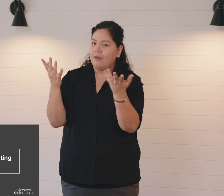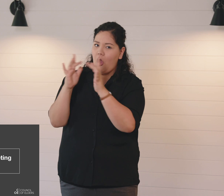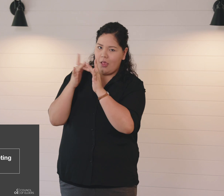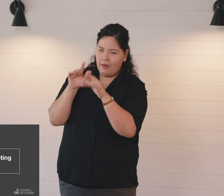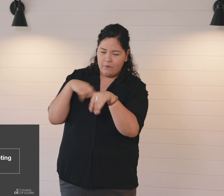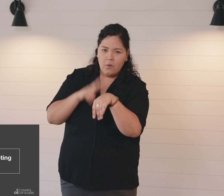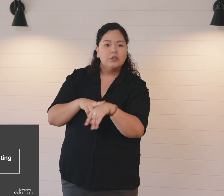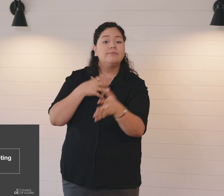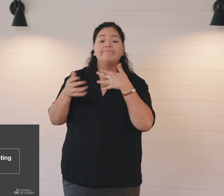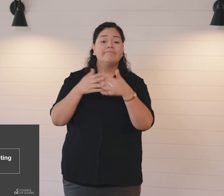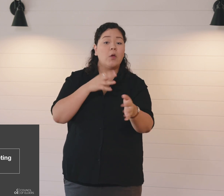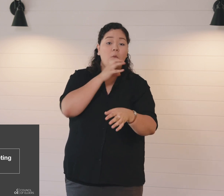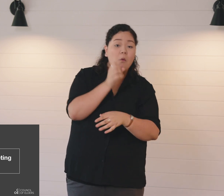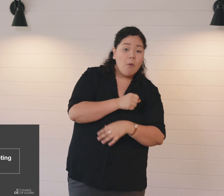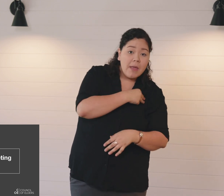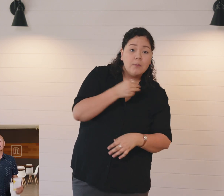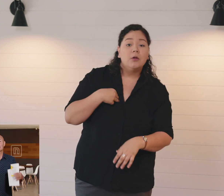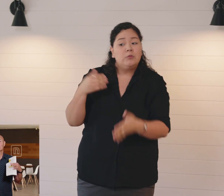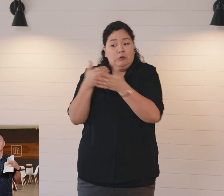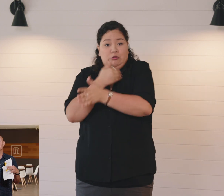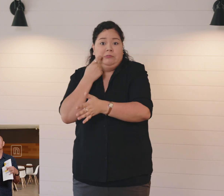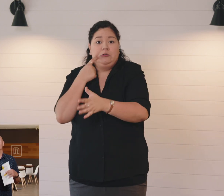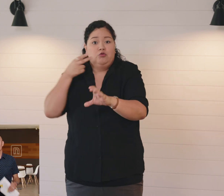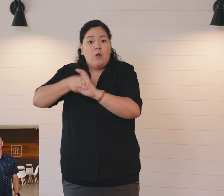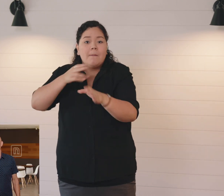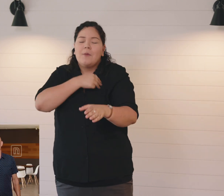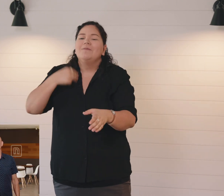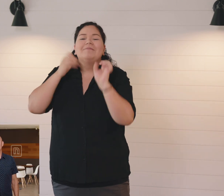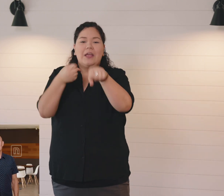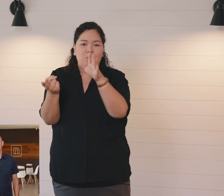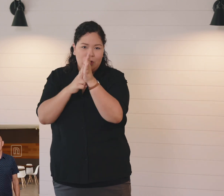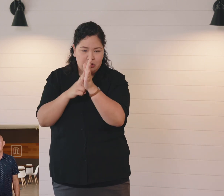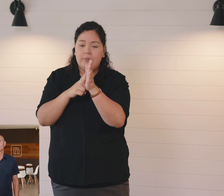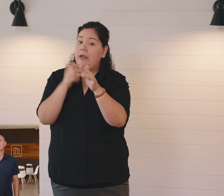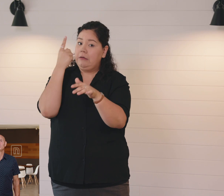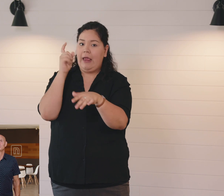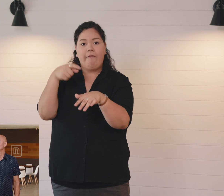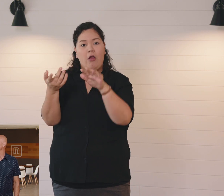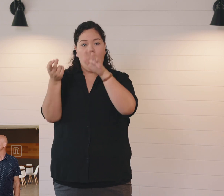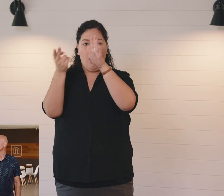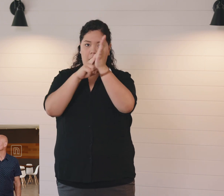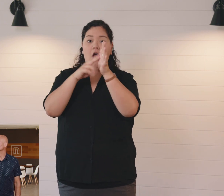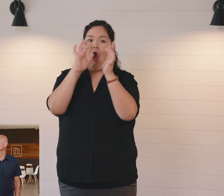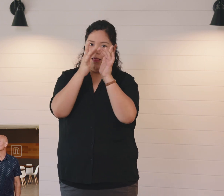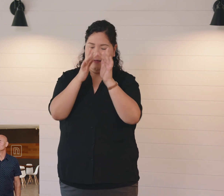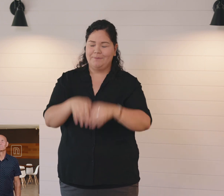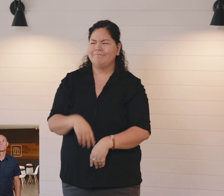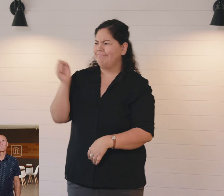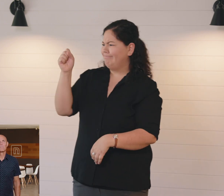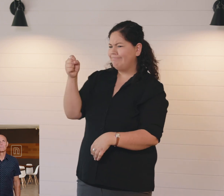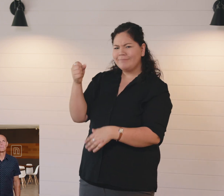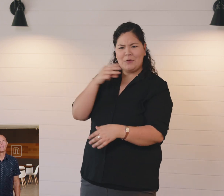So whether you're an old member or a new member, you get a chance to register for that. You've got to go online and sign up. Nothing says welcome to Northview